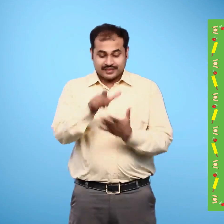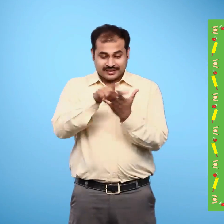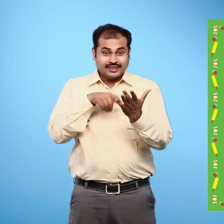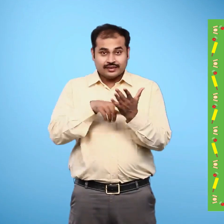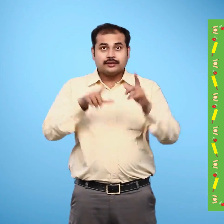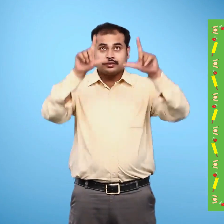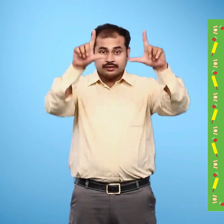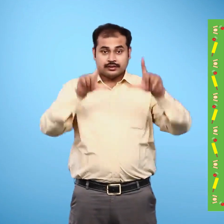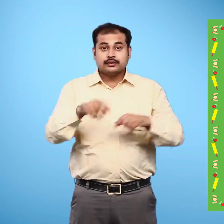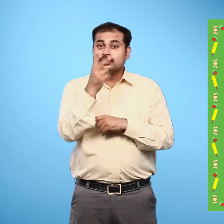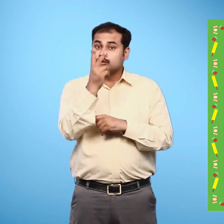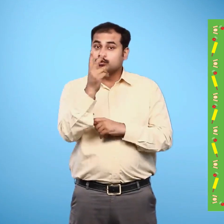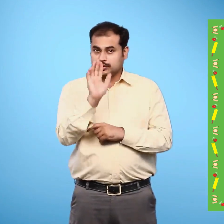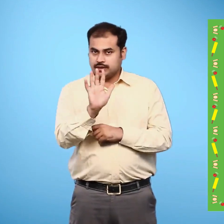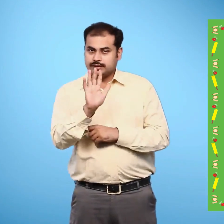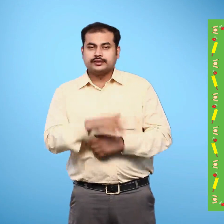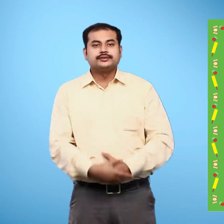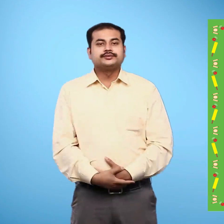This page has 2 pictures.